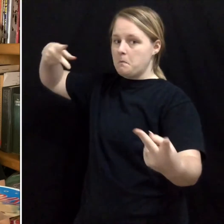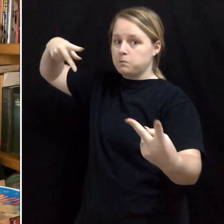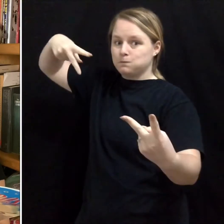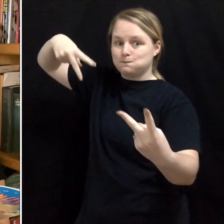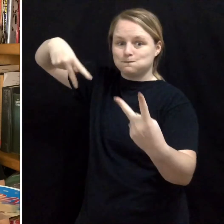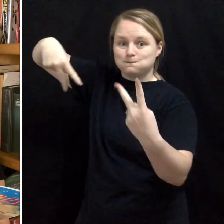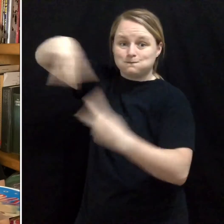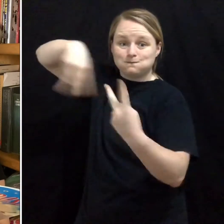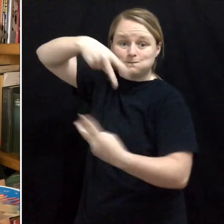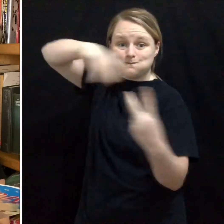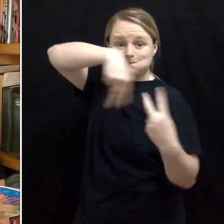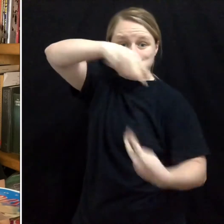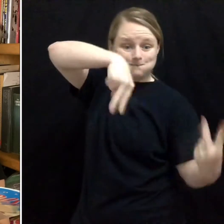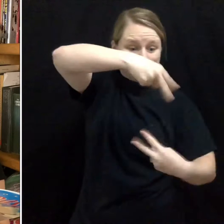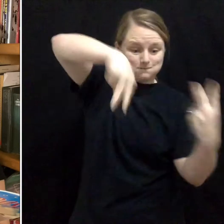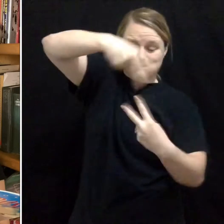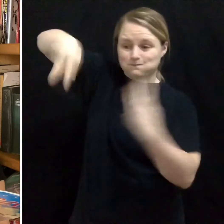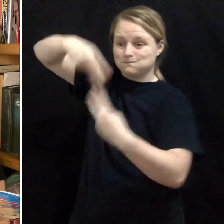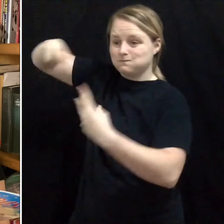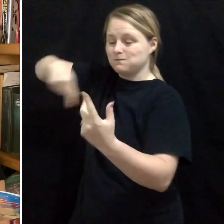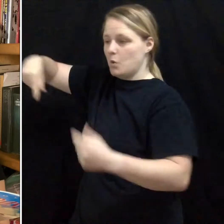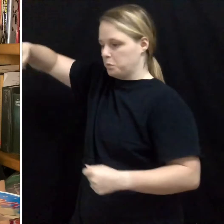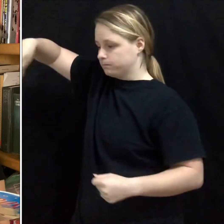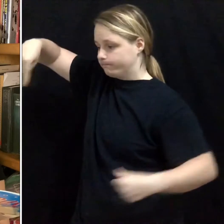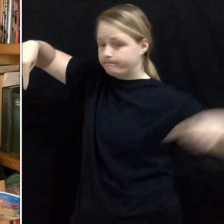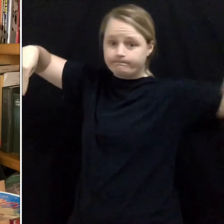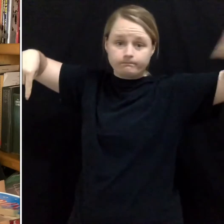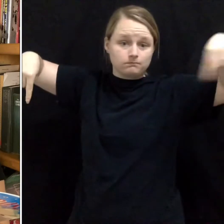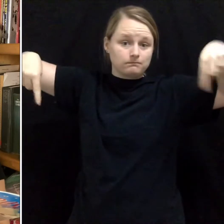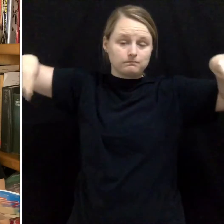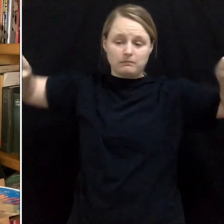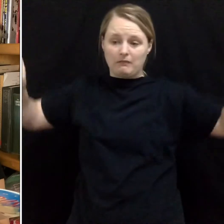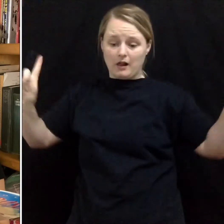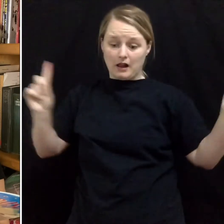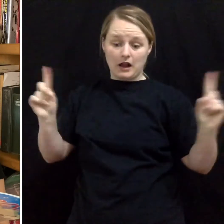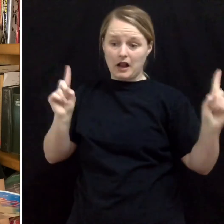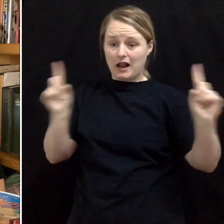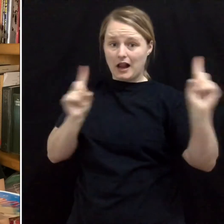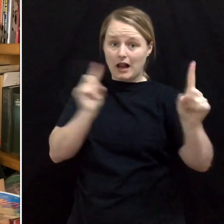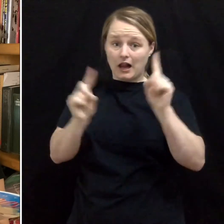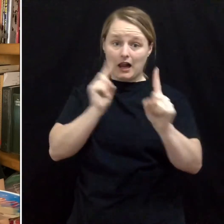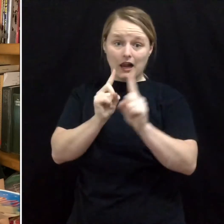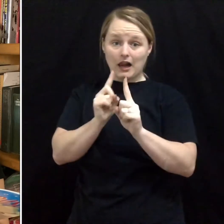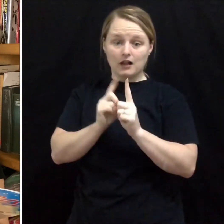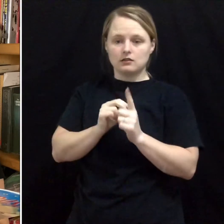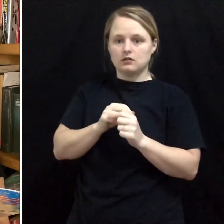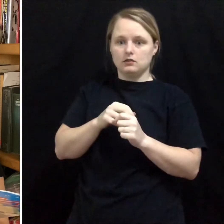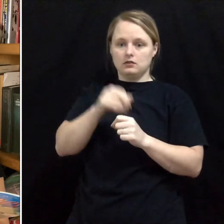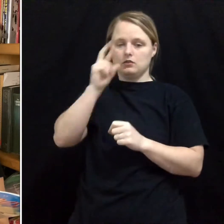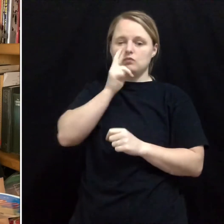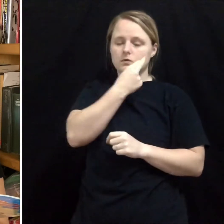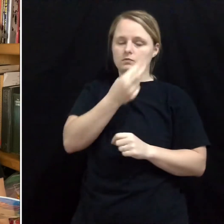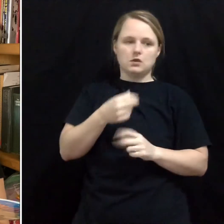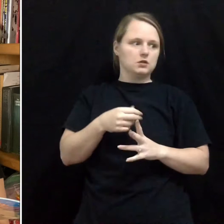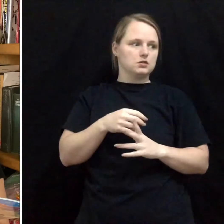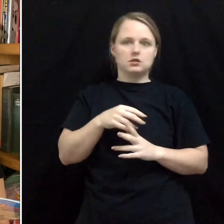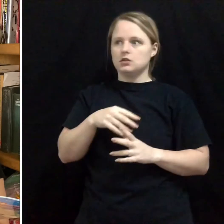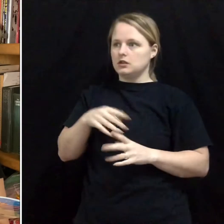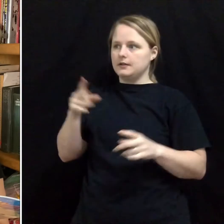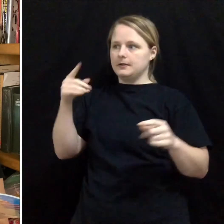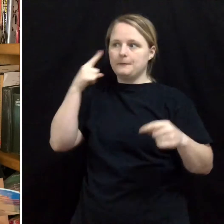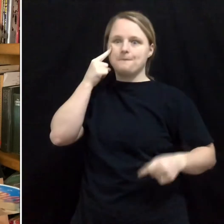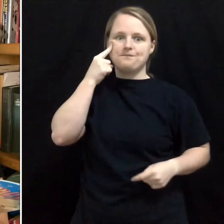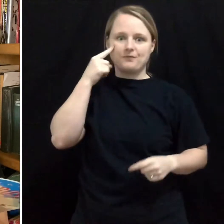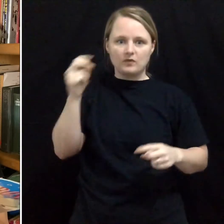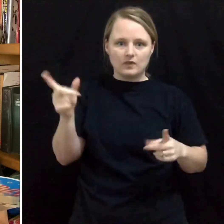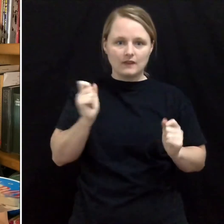were 2. They were coming at her from opposite directions. Rose had some fast thinking to do. Never being one to bow down under